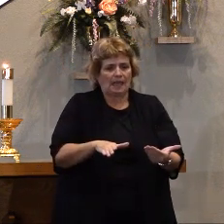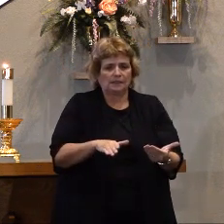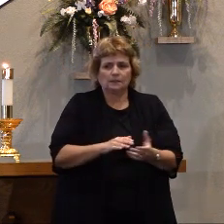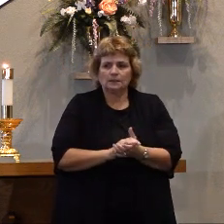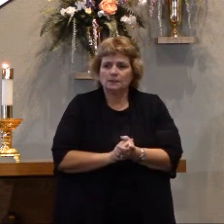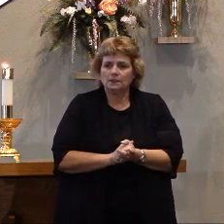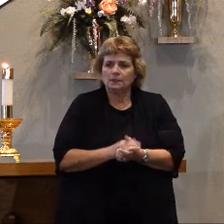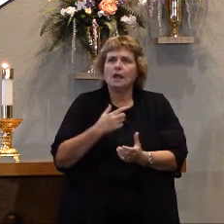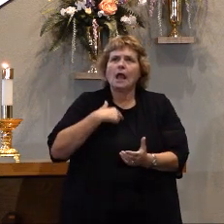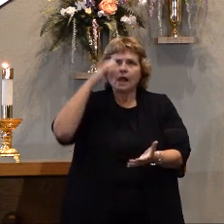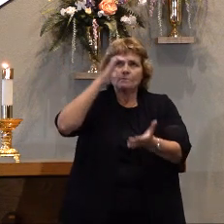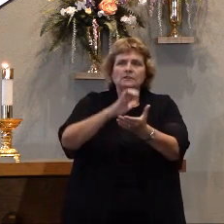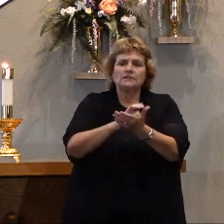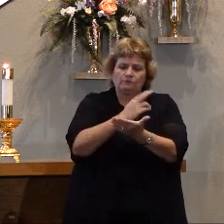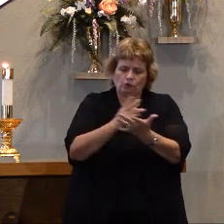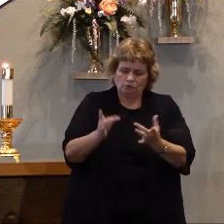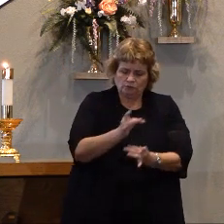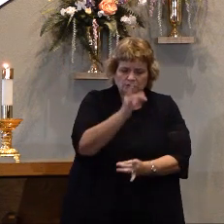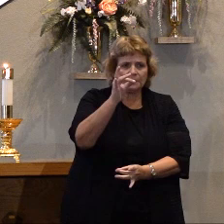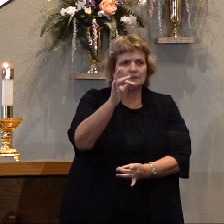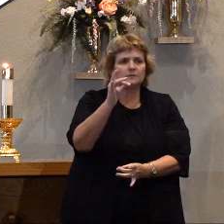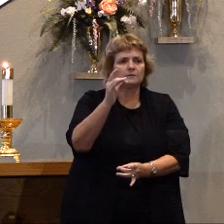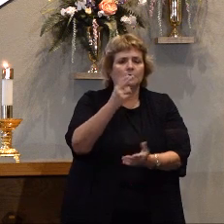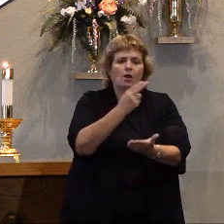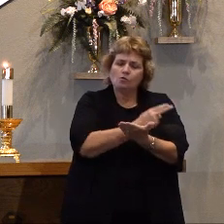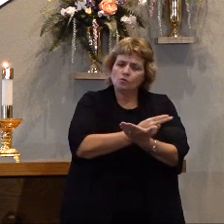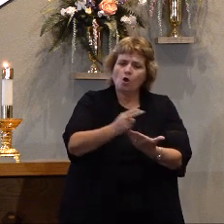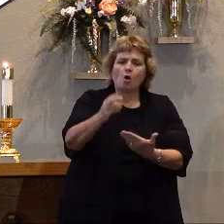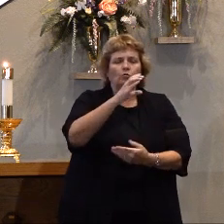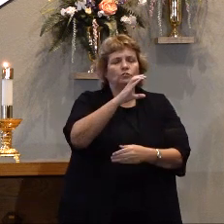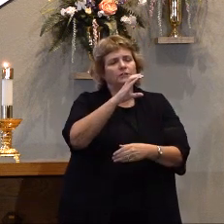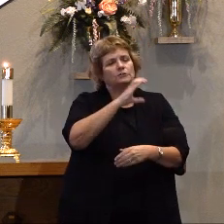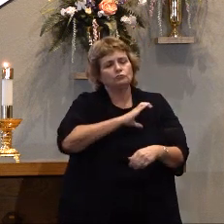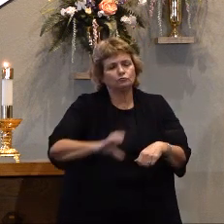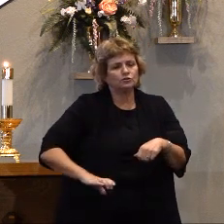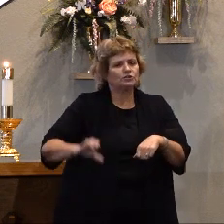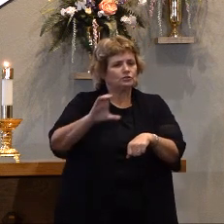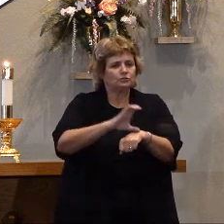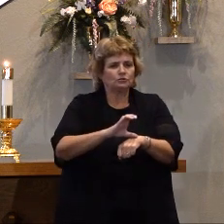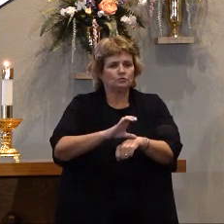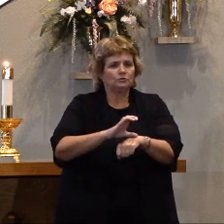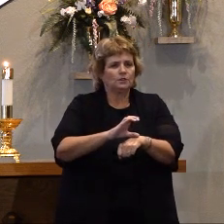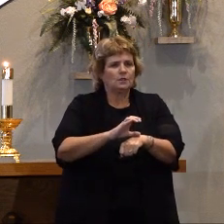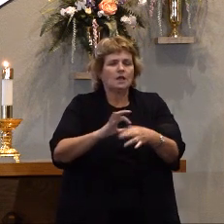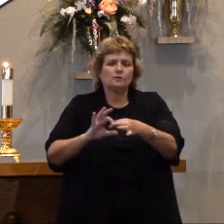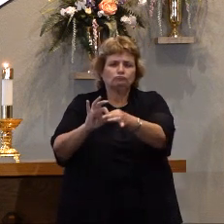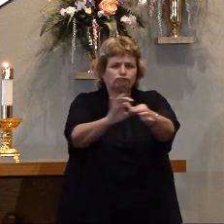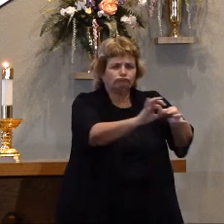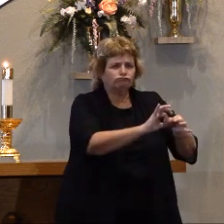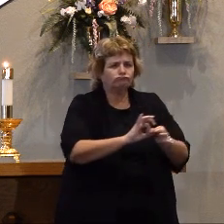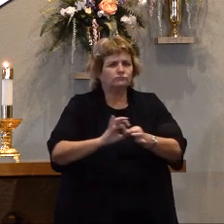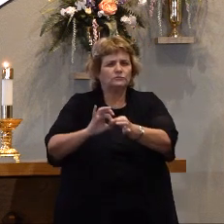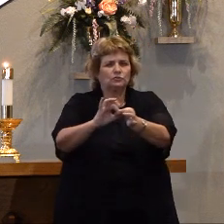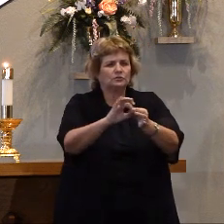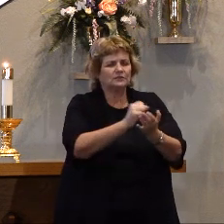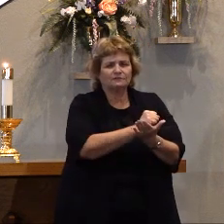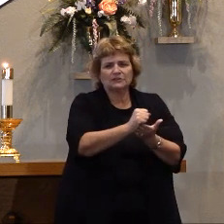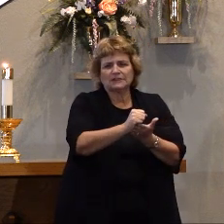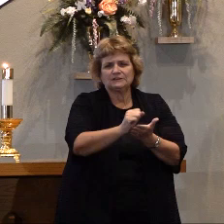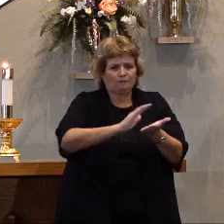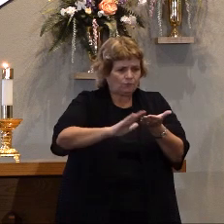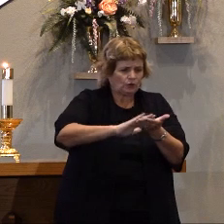I believe in the Holy Spirit, the Holy Christian Church, the communion of saints, the forgiveness